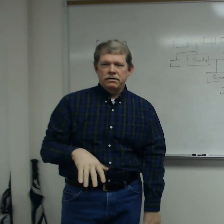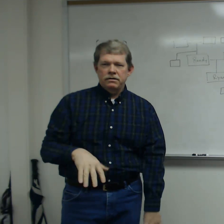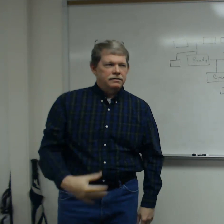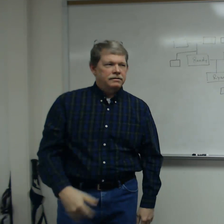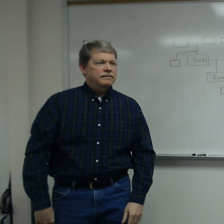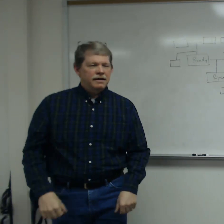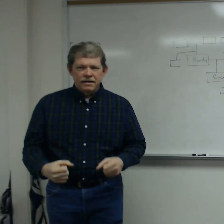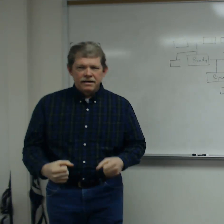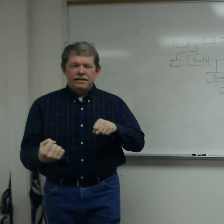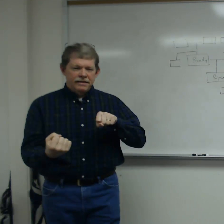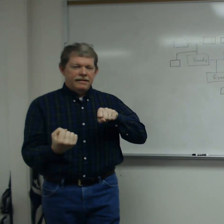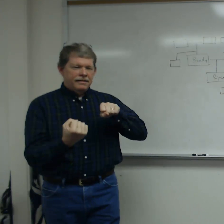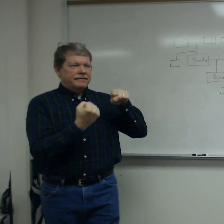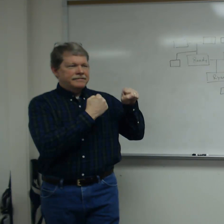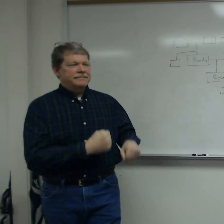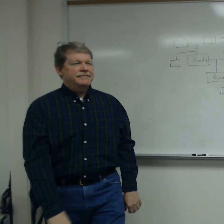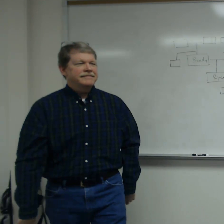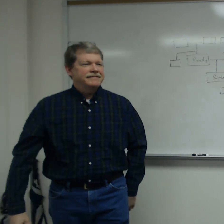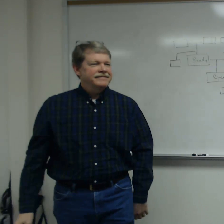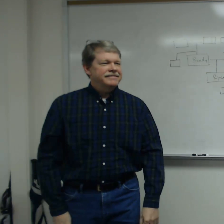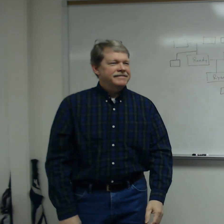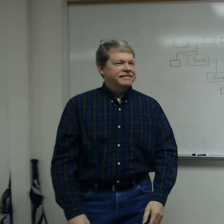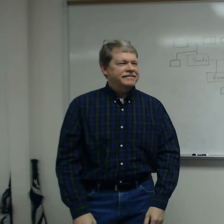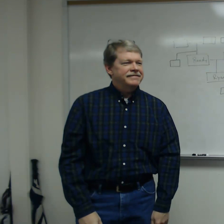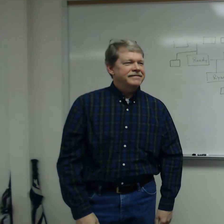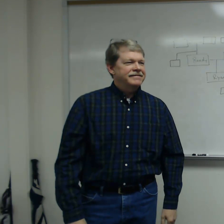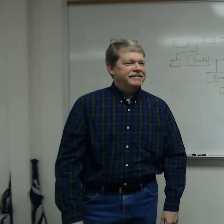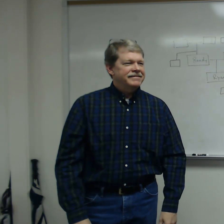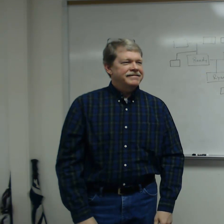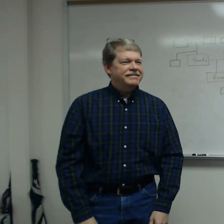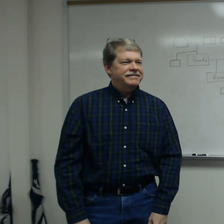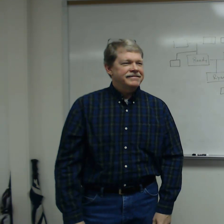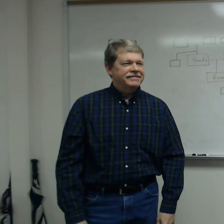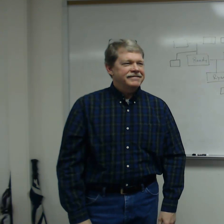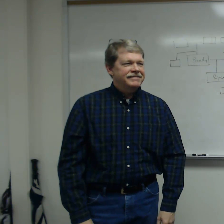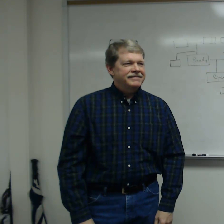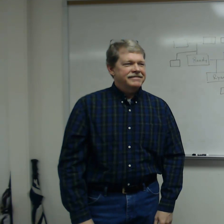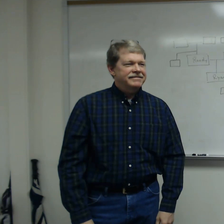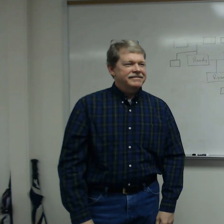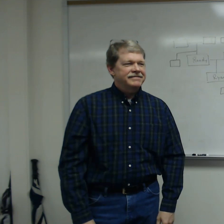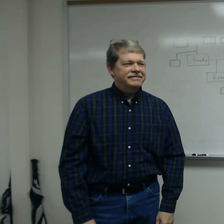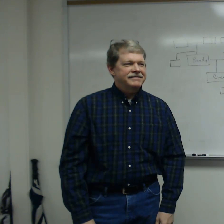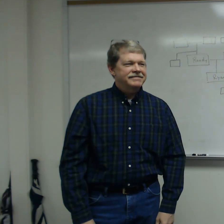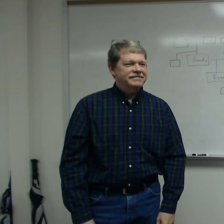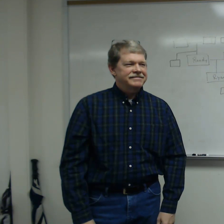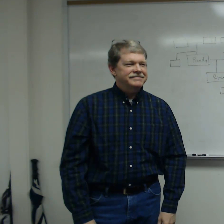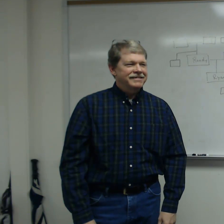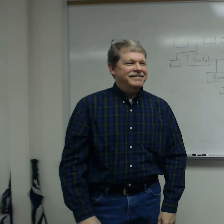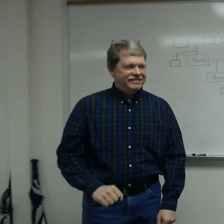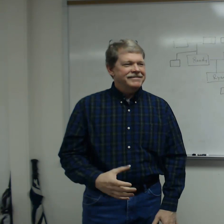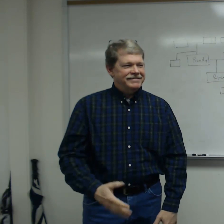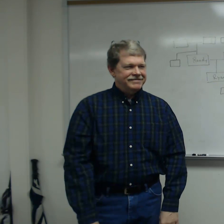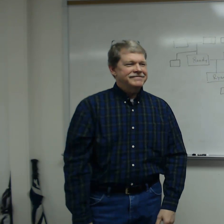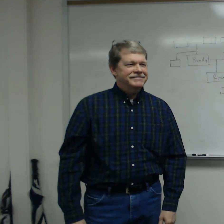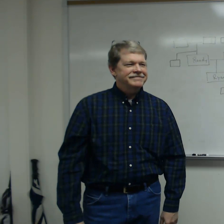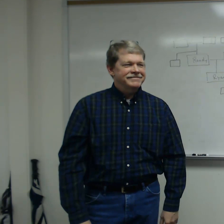12:30. Okay, so what was the story? He and Steve You went a lot more longer than I